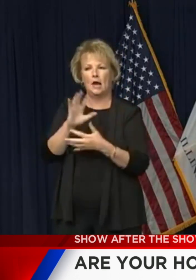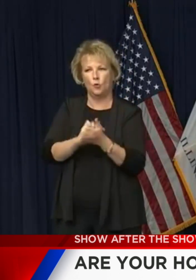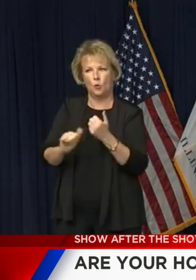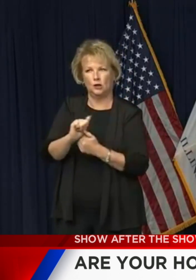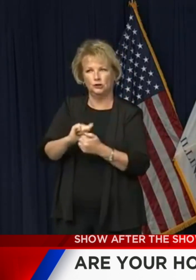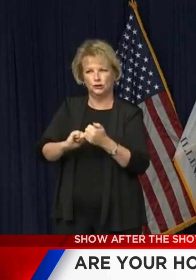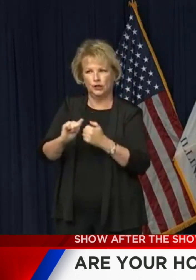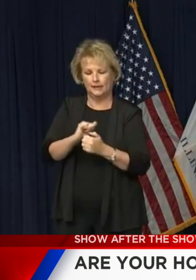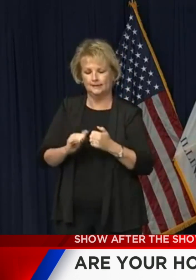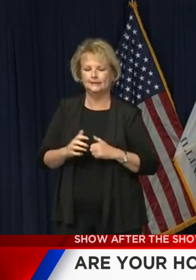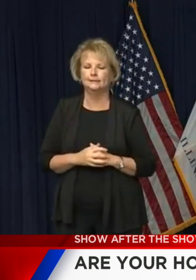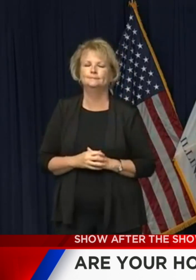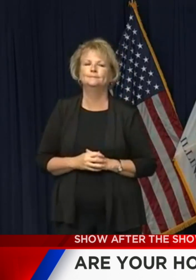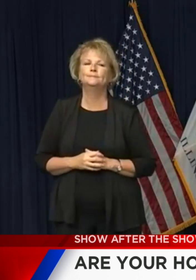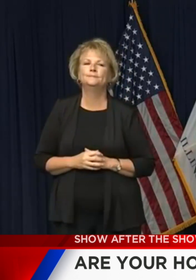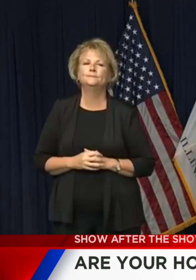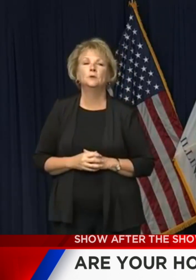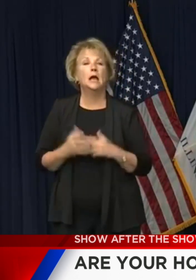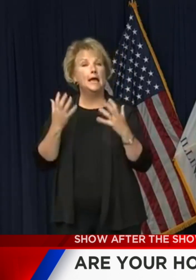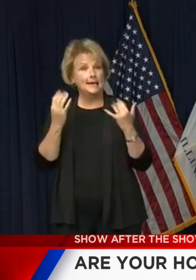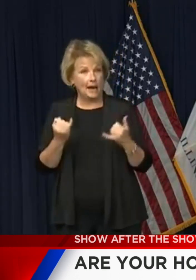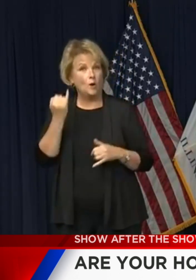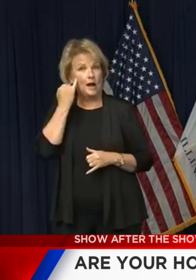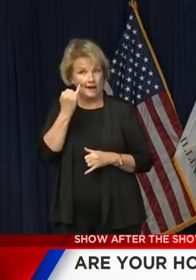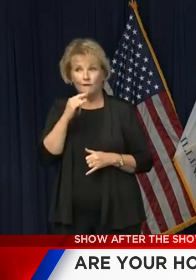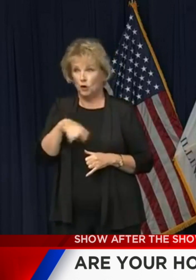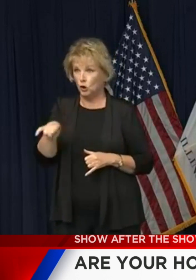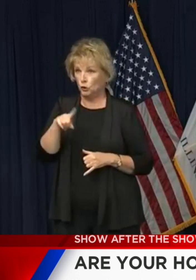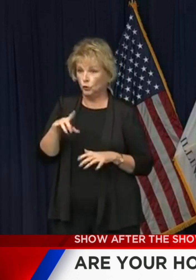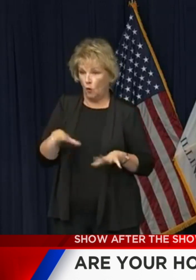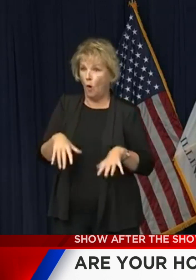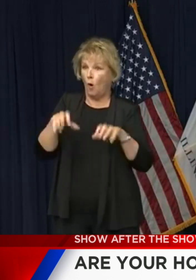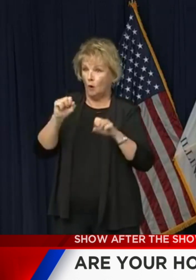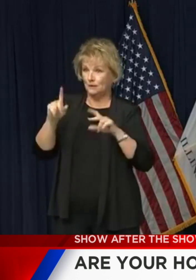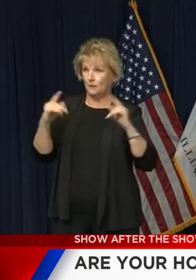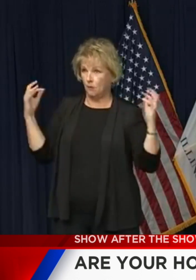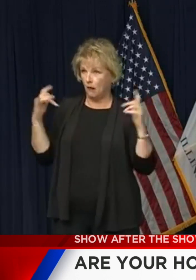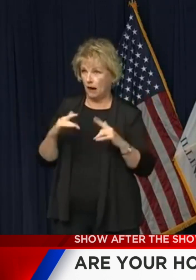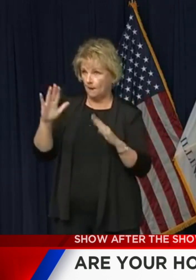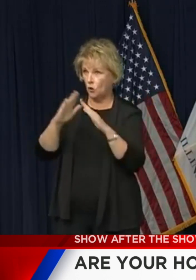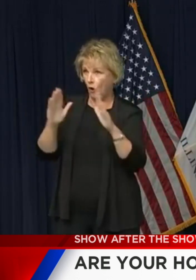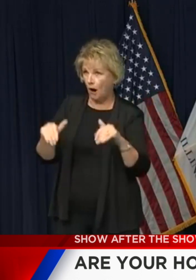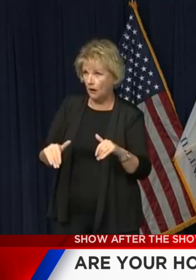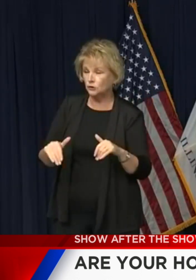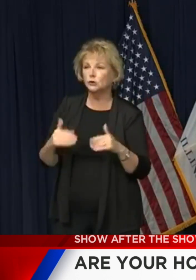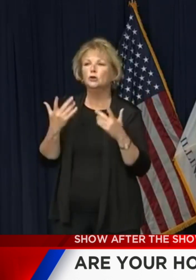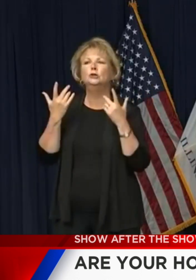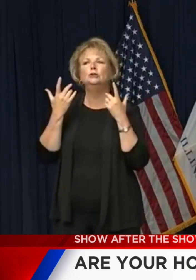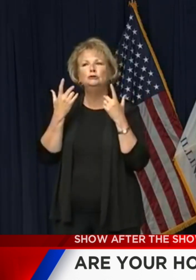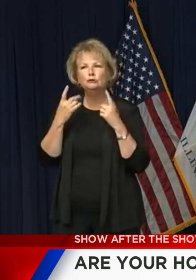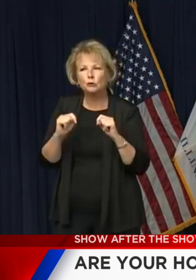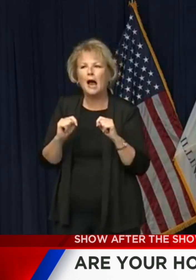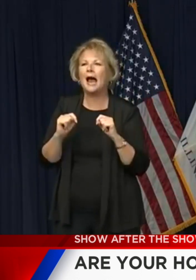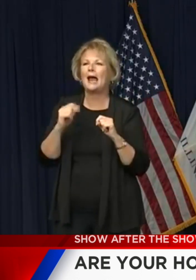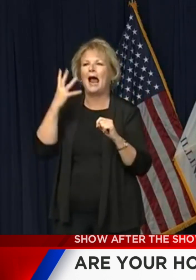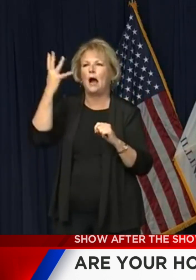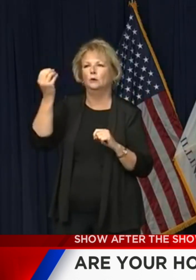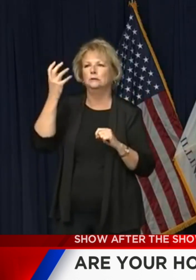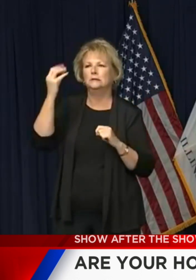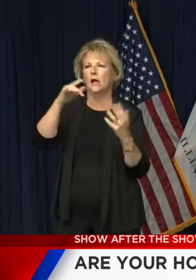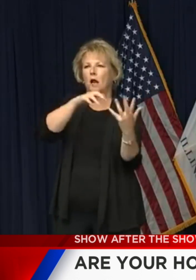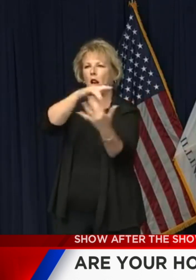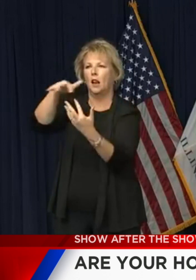your hands. So now, if you're actually hosting a holiday gathering, try to have as many activities